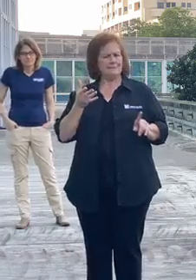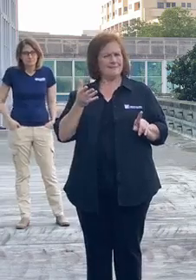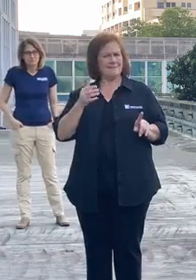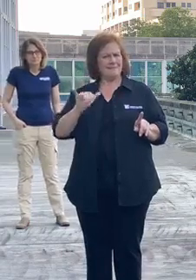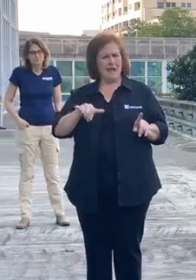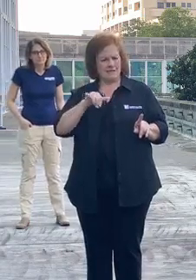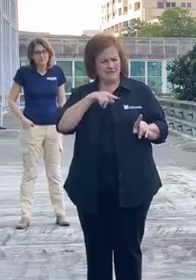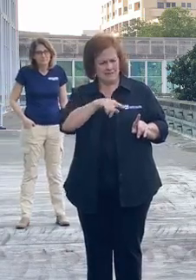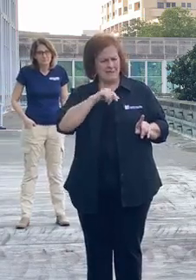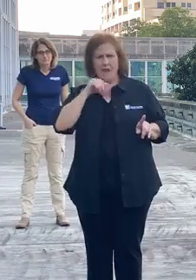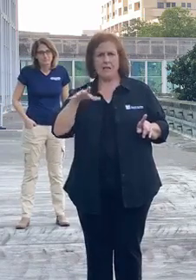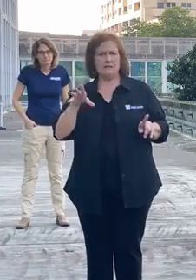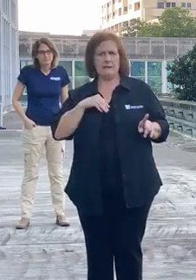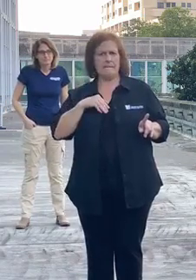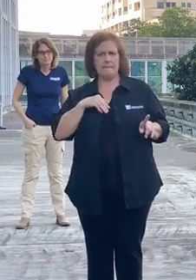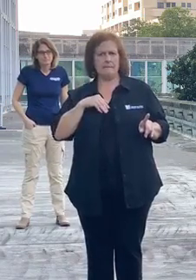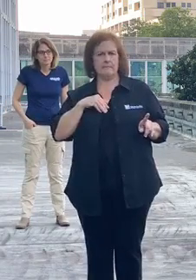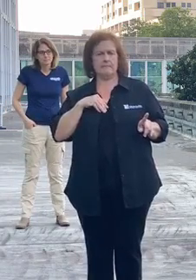That's unacceptable.